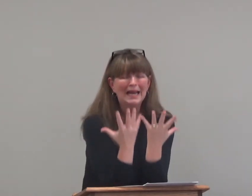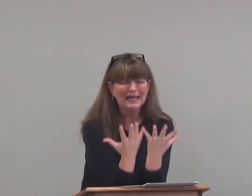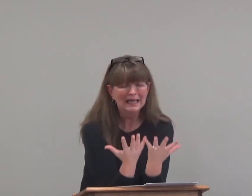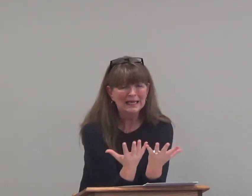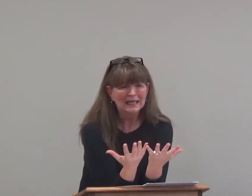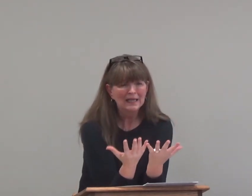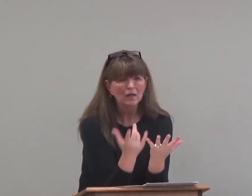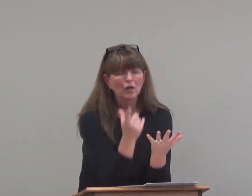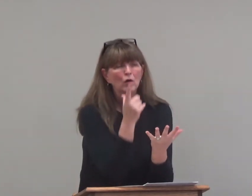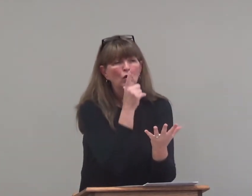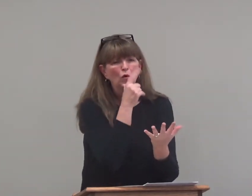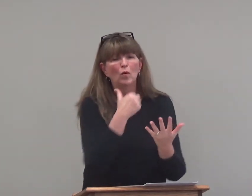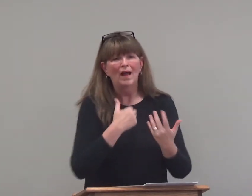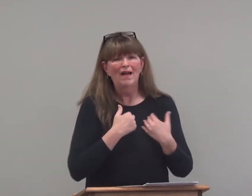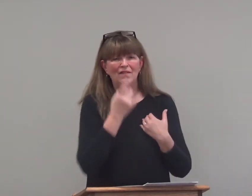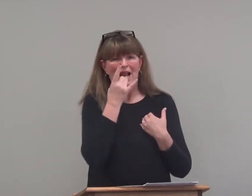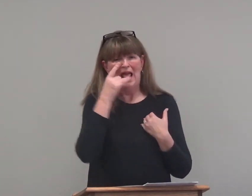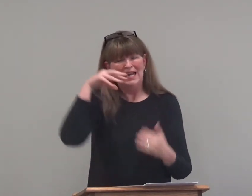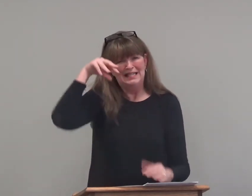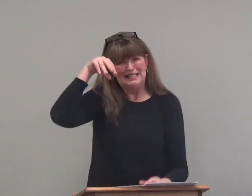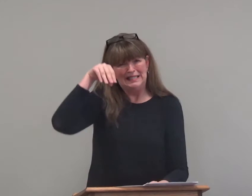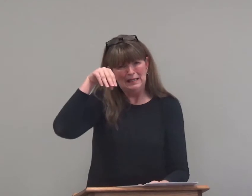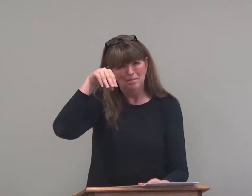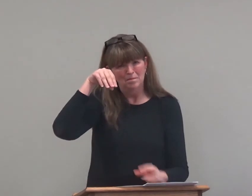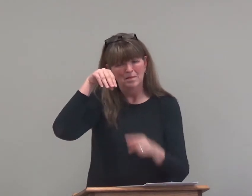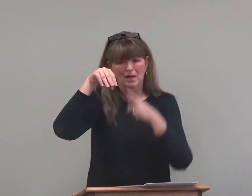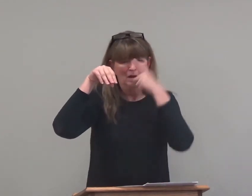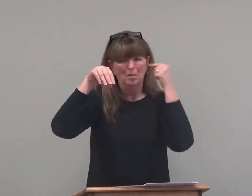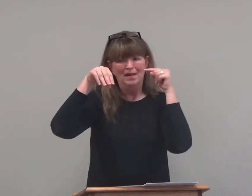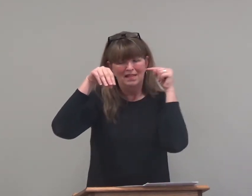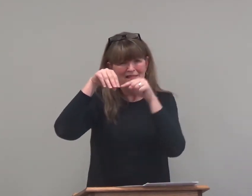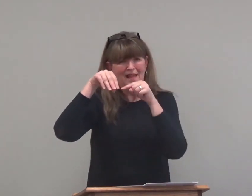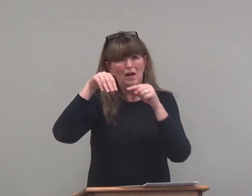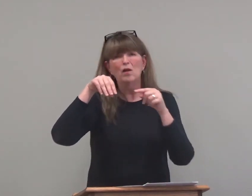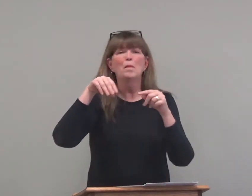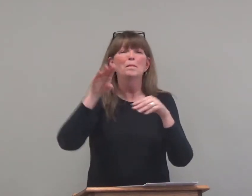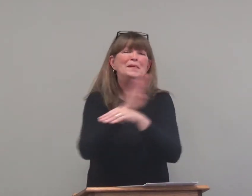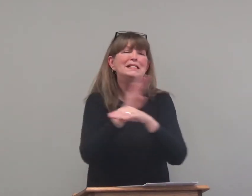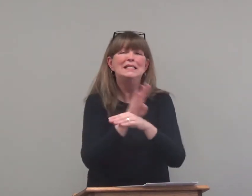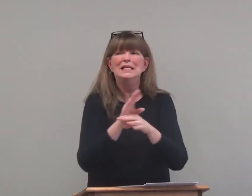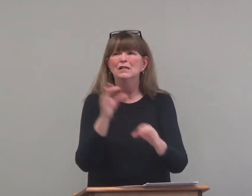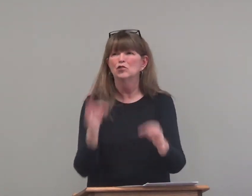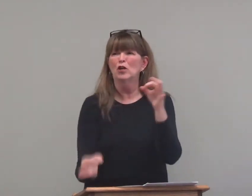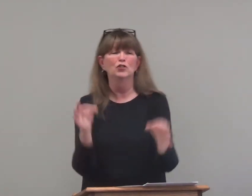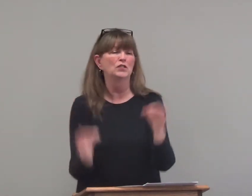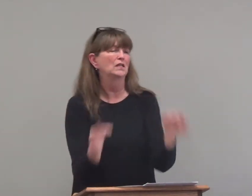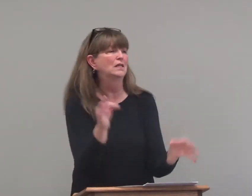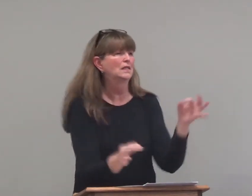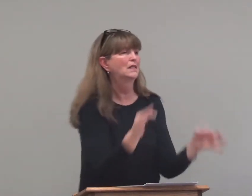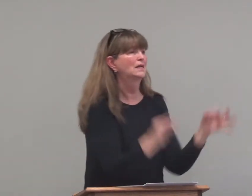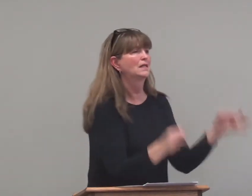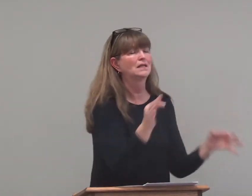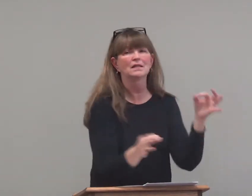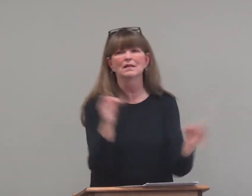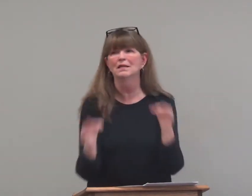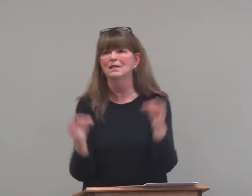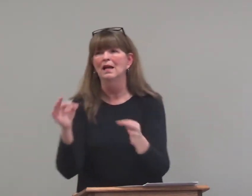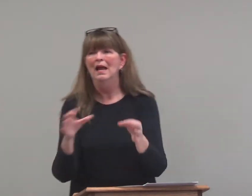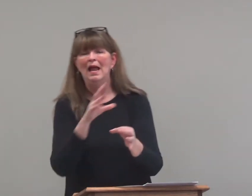but many wonderful Christians who have a dim light. The light is there, but it's dim because they're